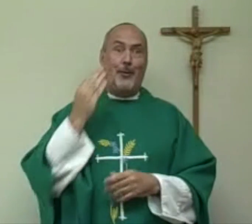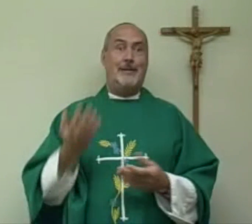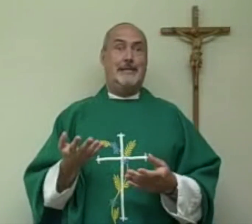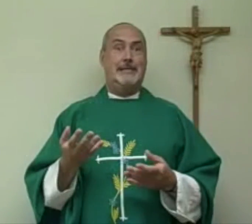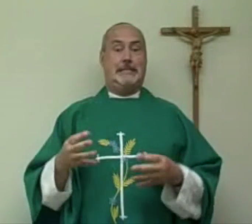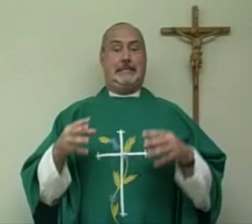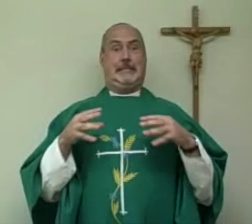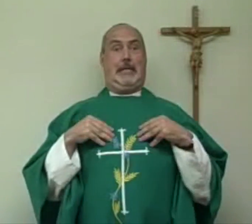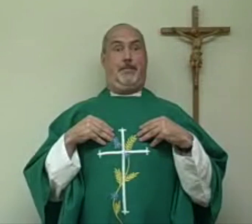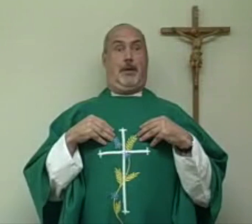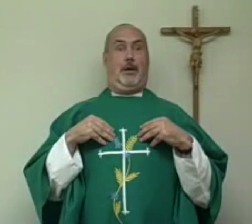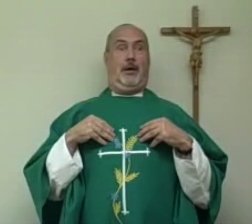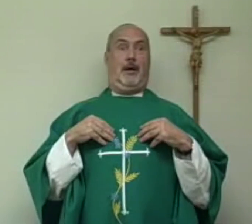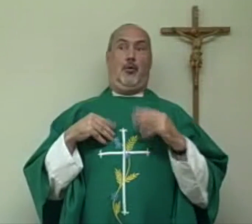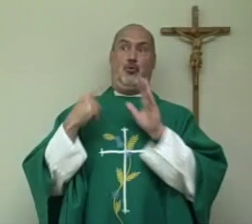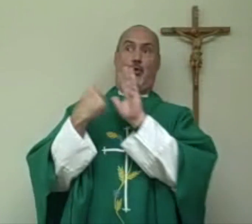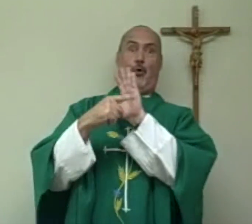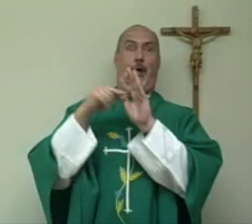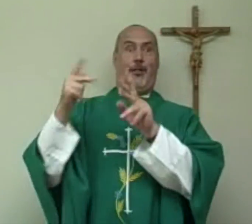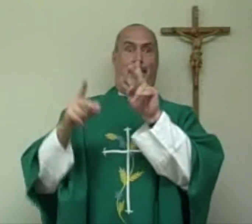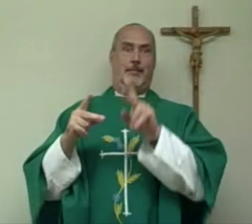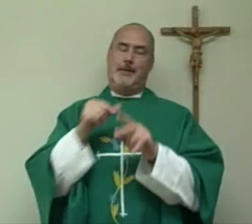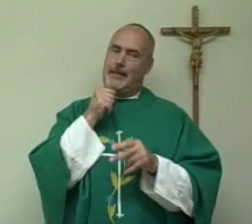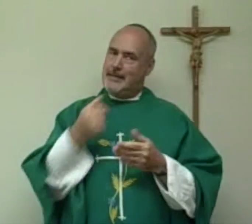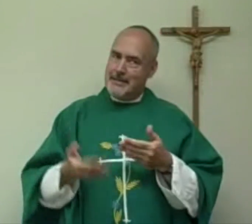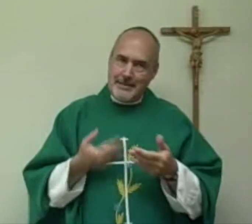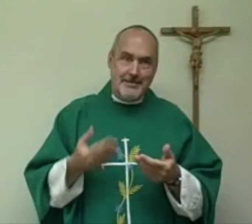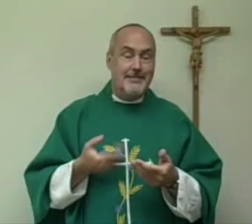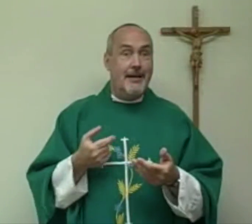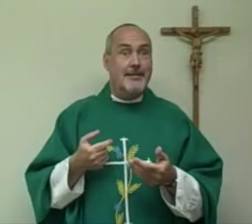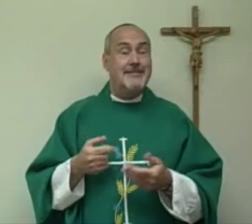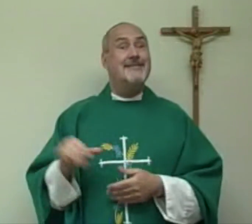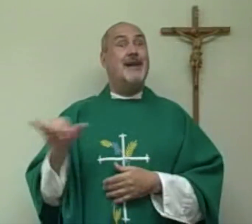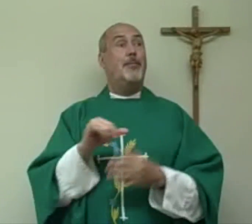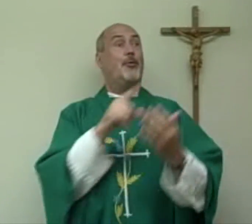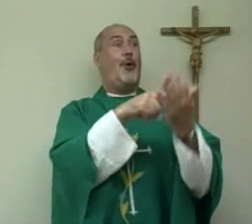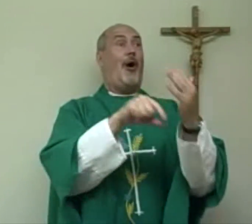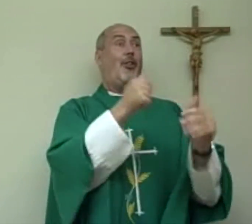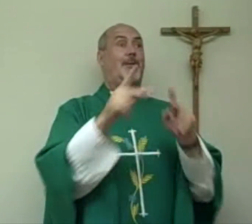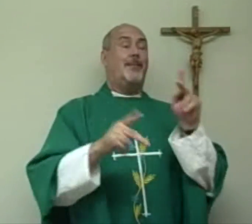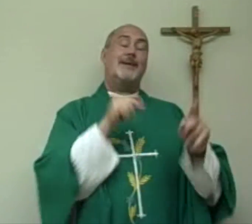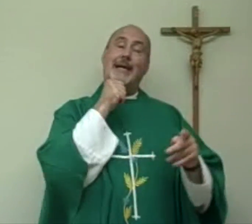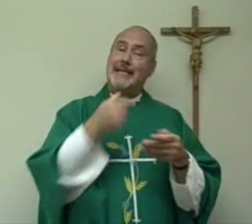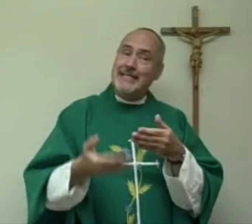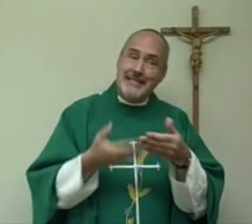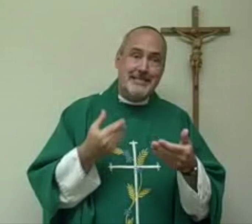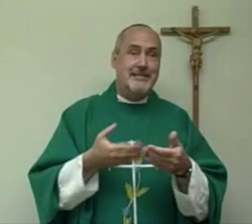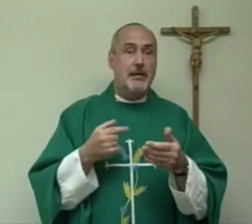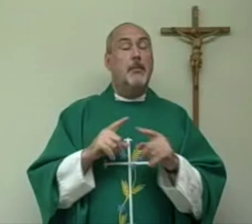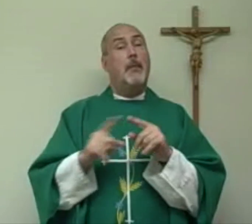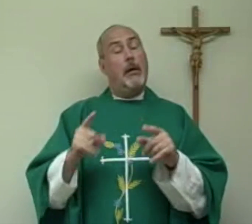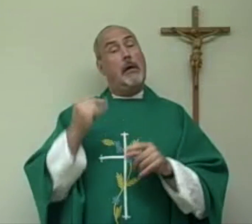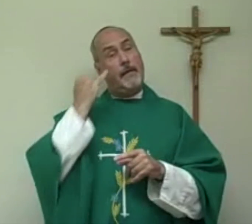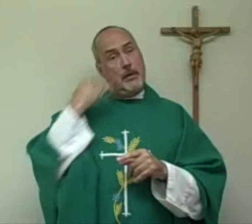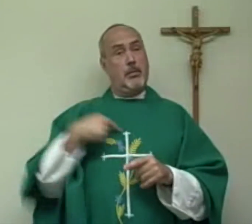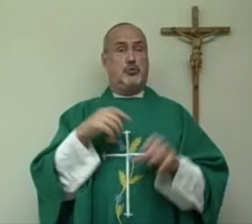time. And I know that sometimes it's very hard to accept criticism from other people. And it's not even easy